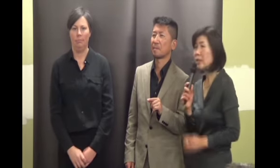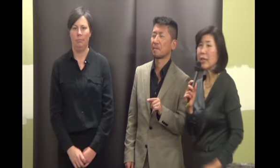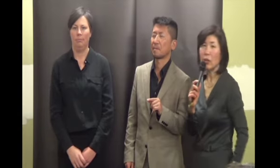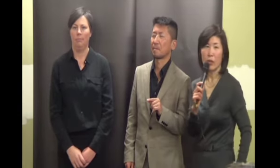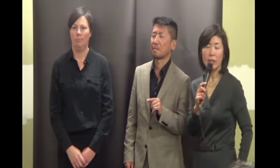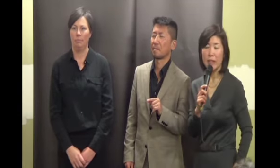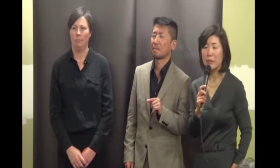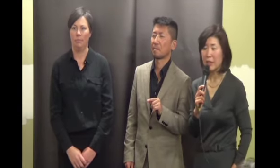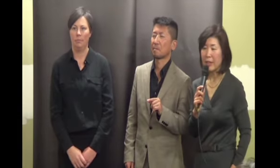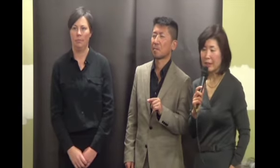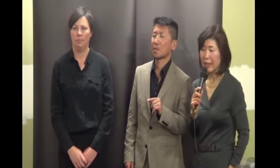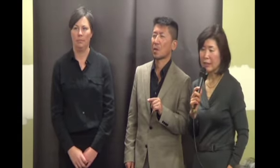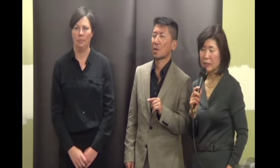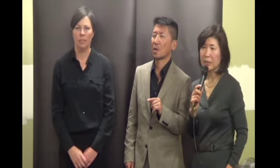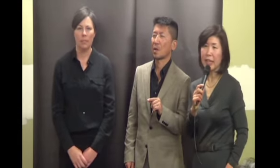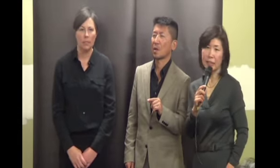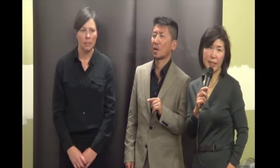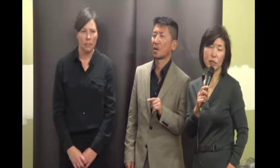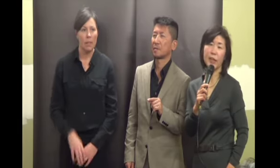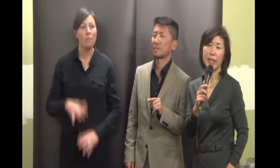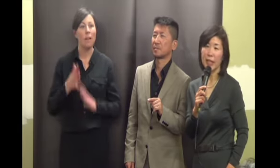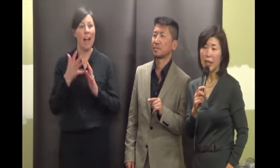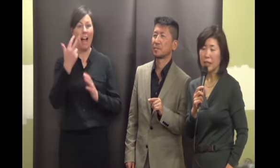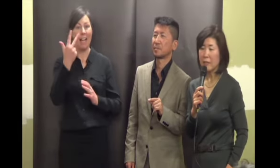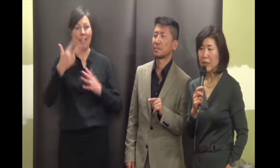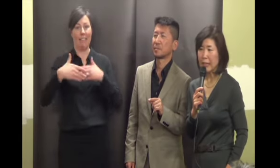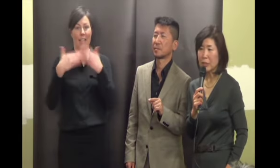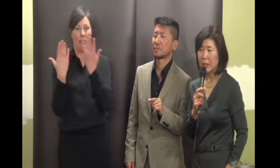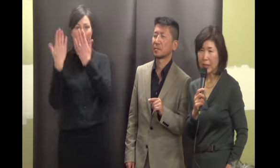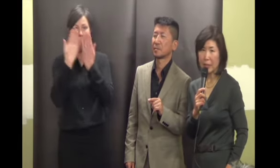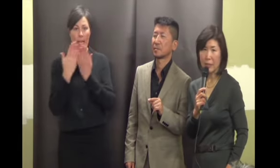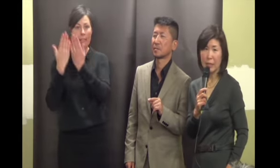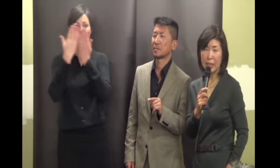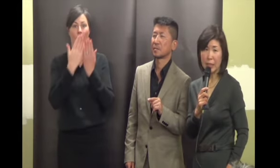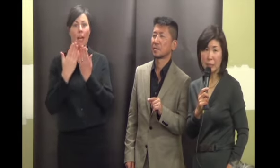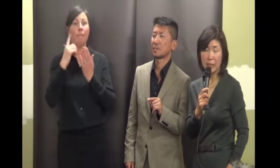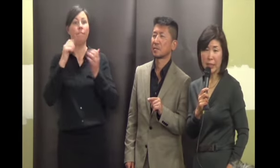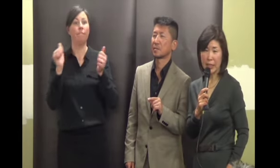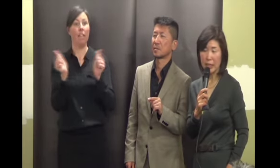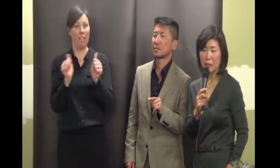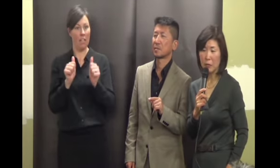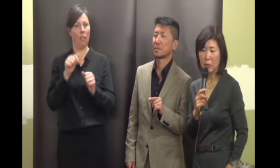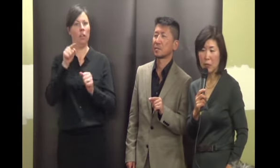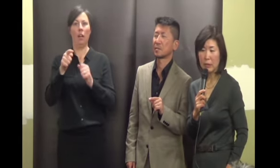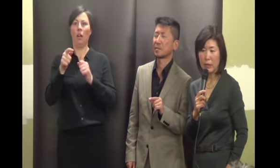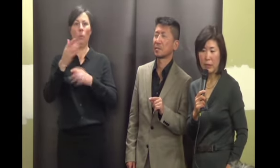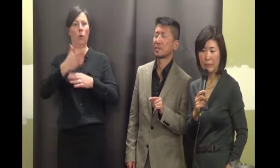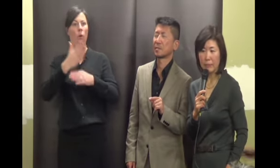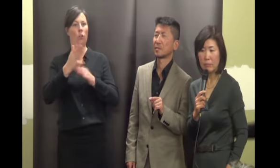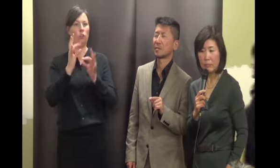So they know they will learn under those 8 days training. They will learn to become an interpreter guide